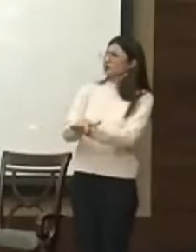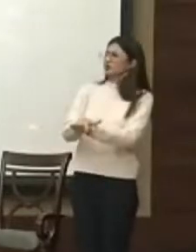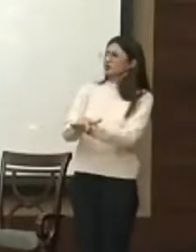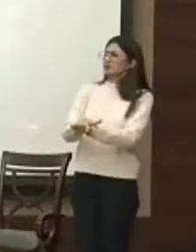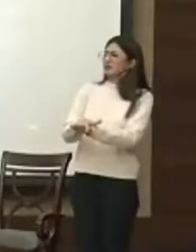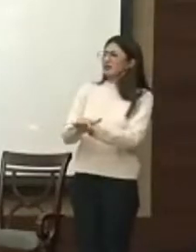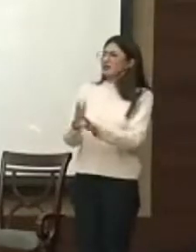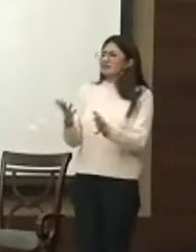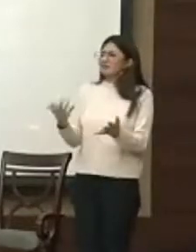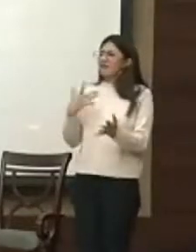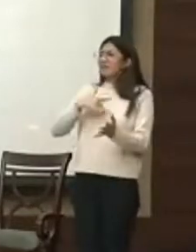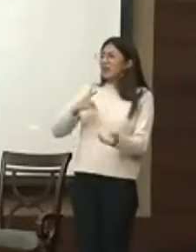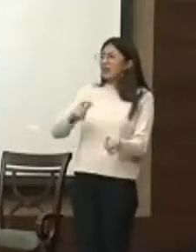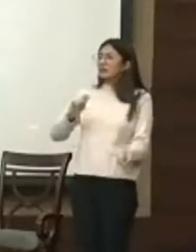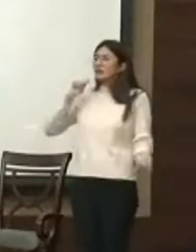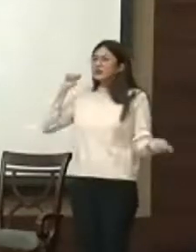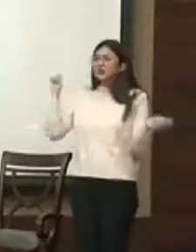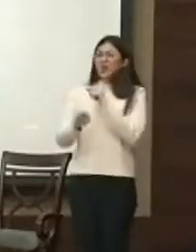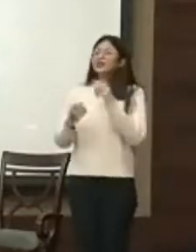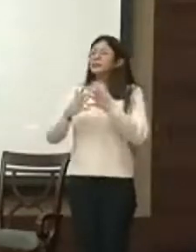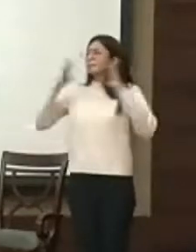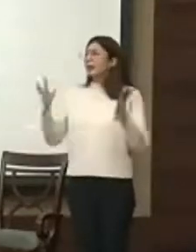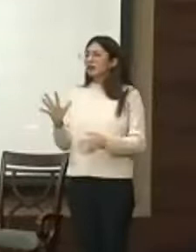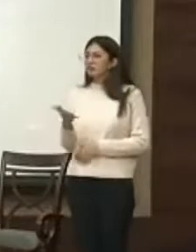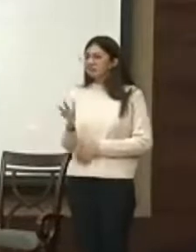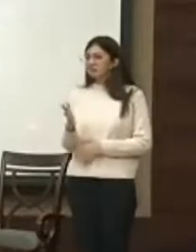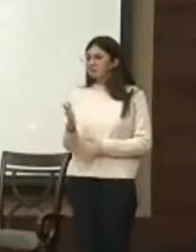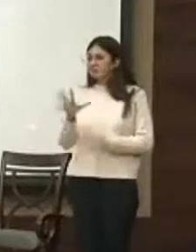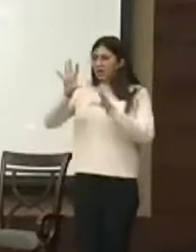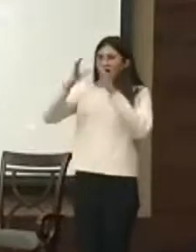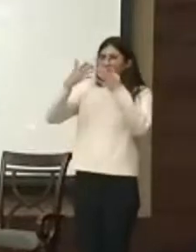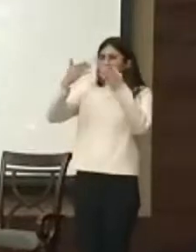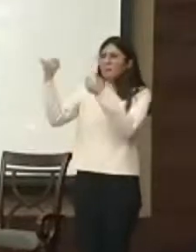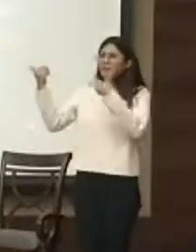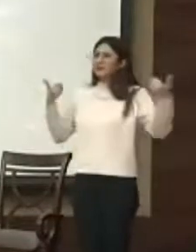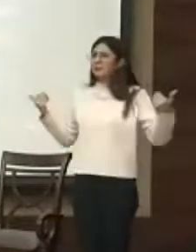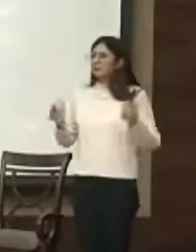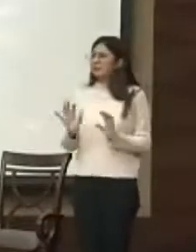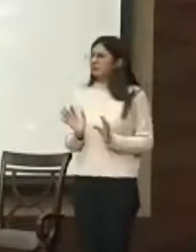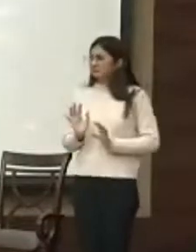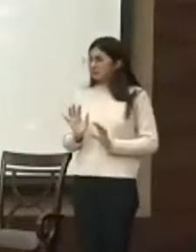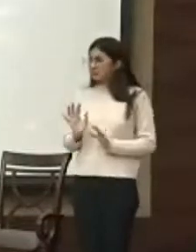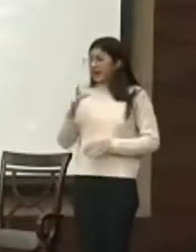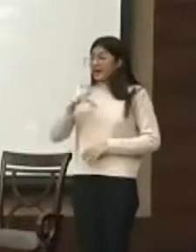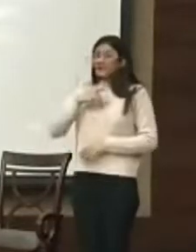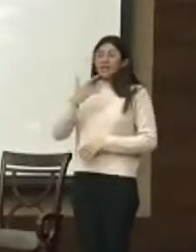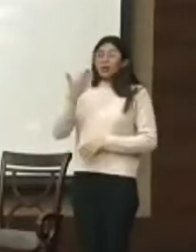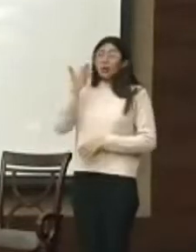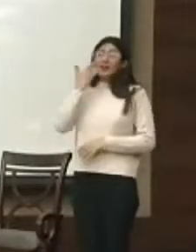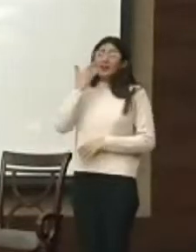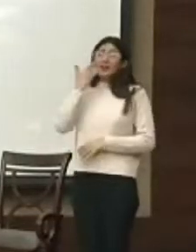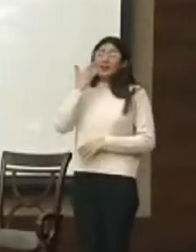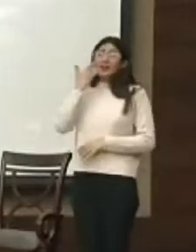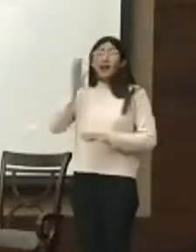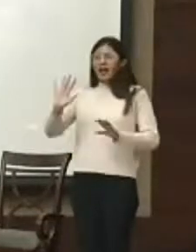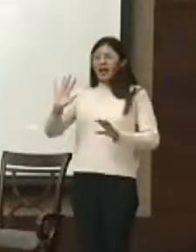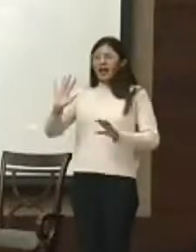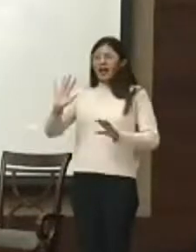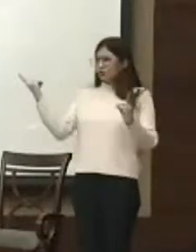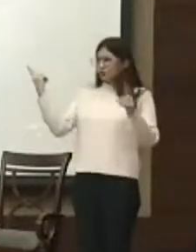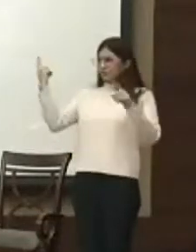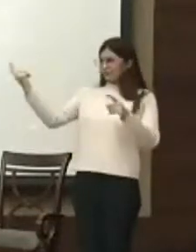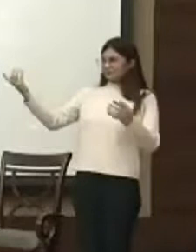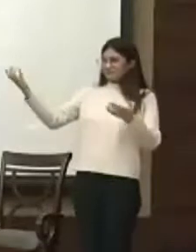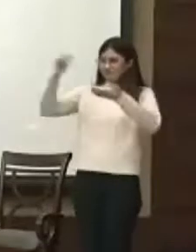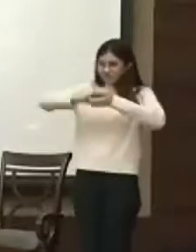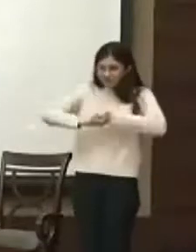think we reach the transformative point. The transformative point comes when, there is an intersection that happens.